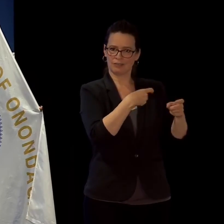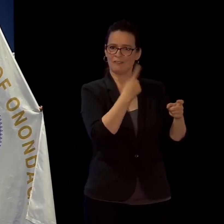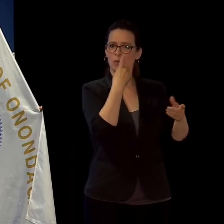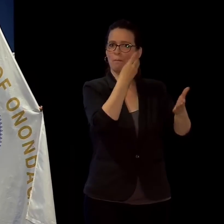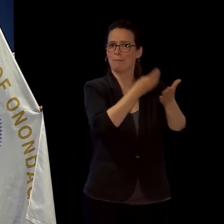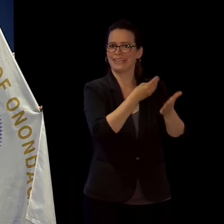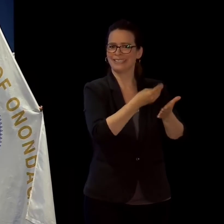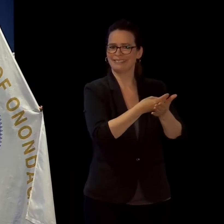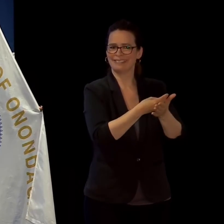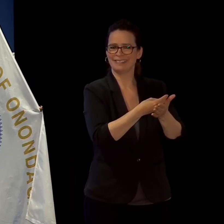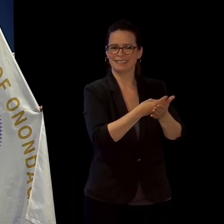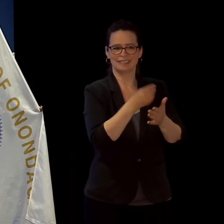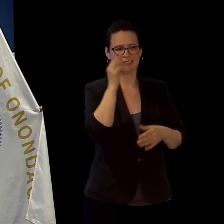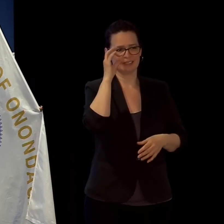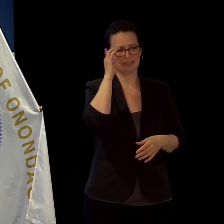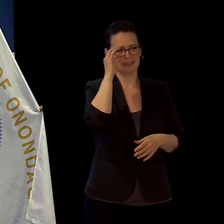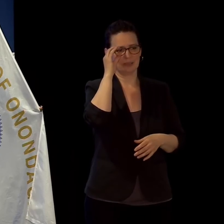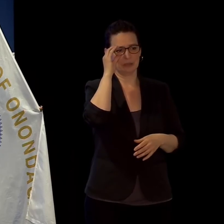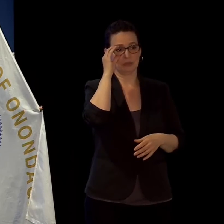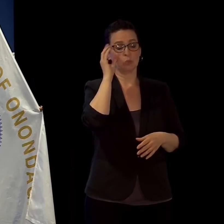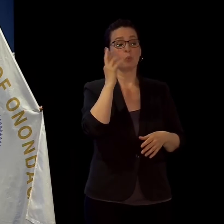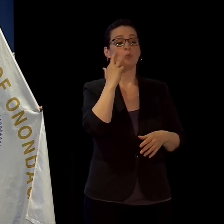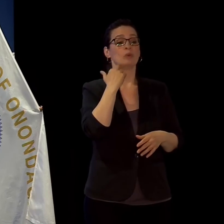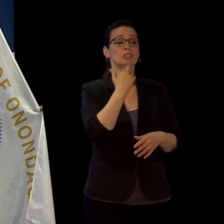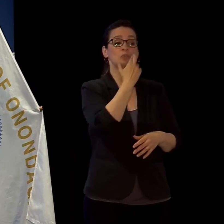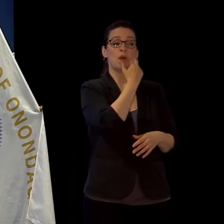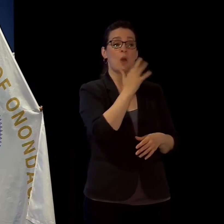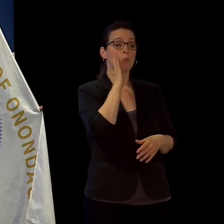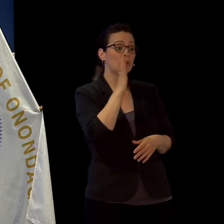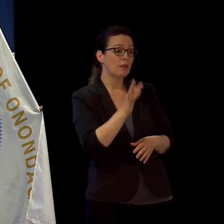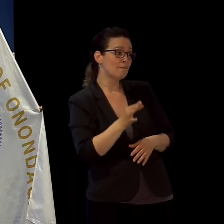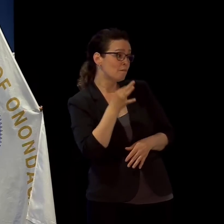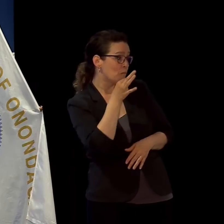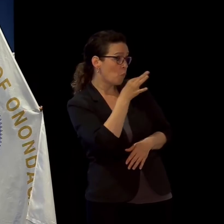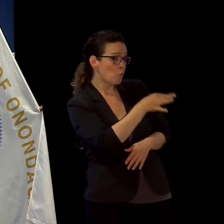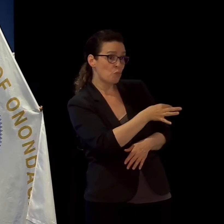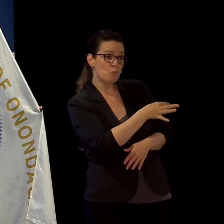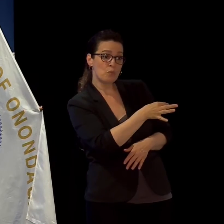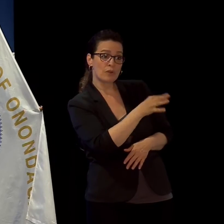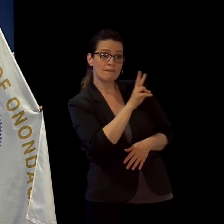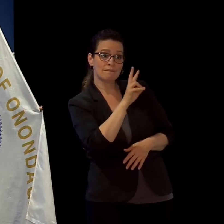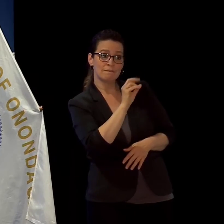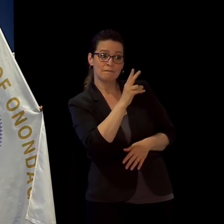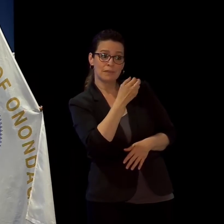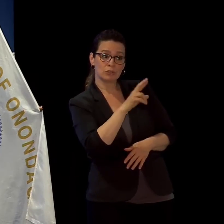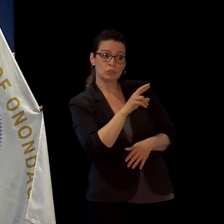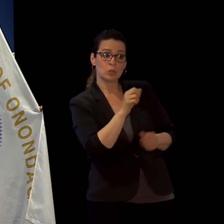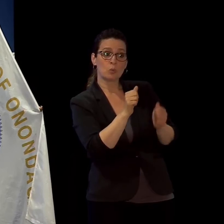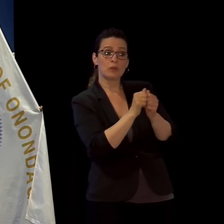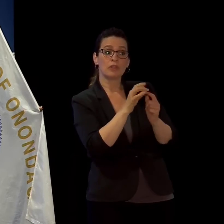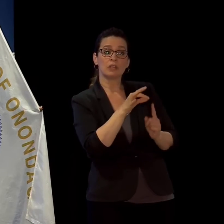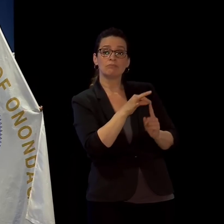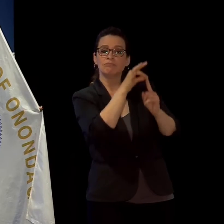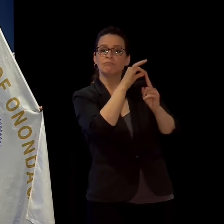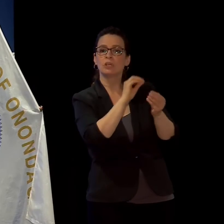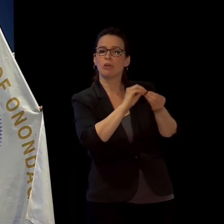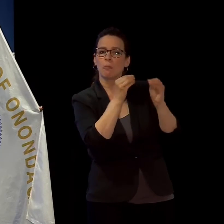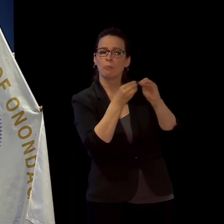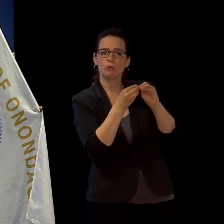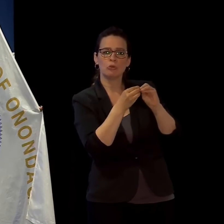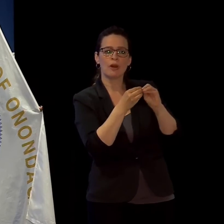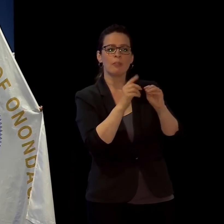forwarding these vouchers that have a unique identifier, and we'll then be able to track what restaurants,